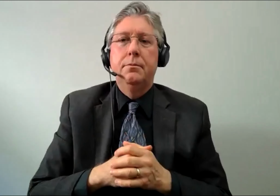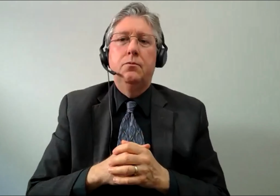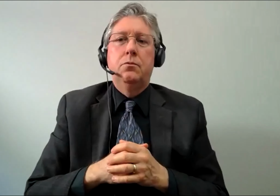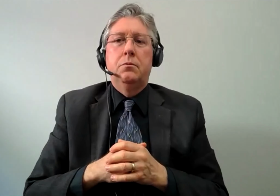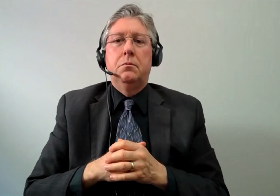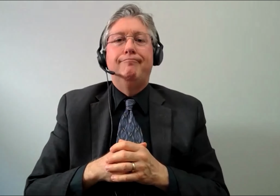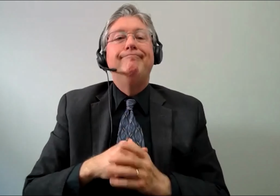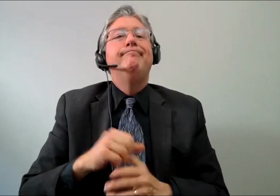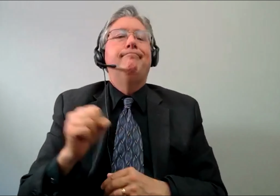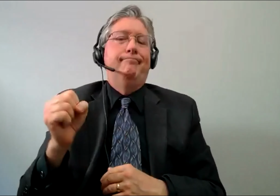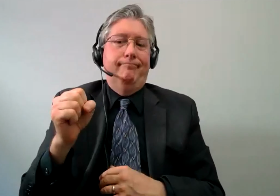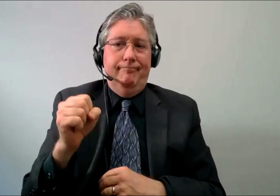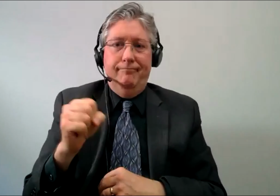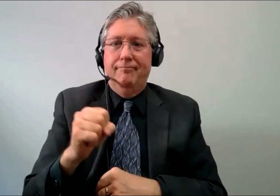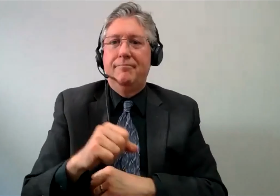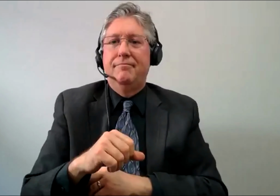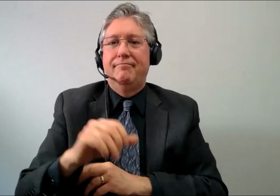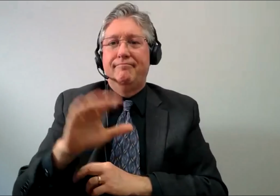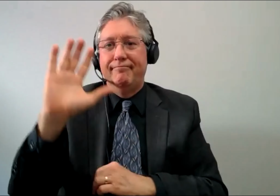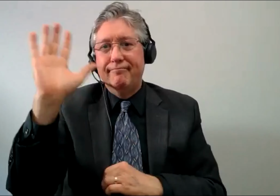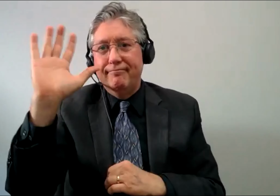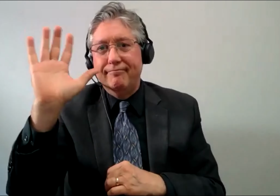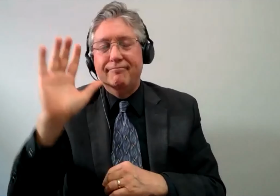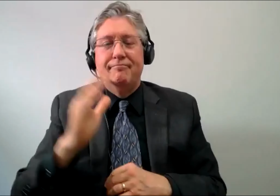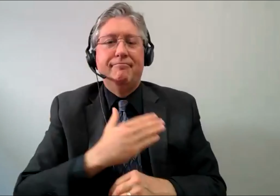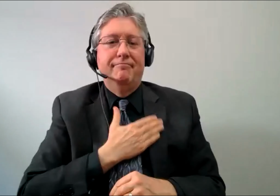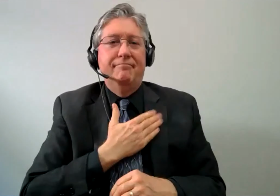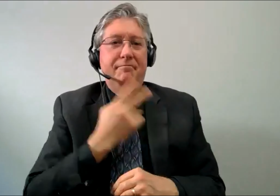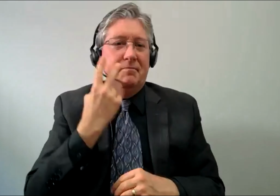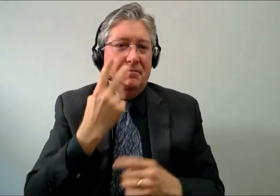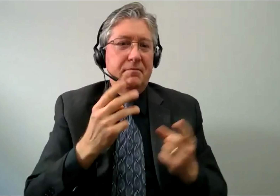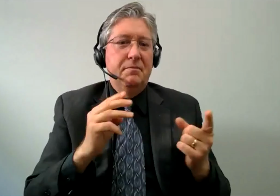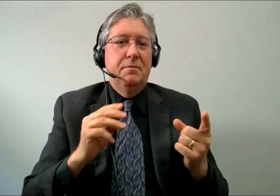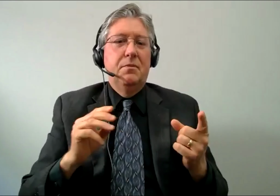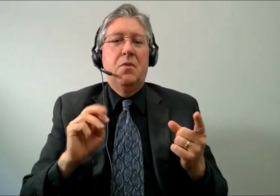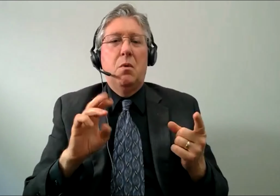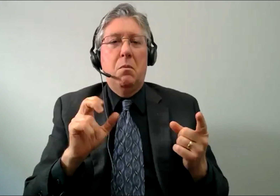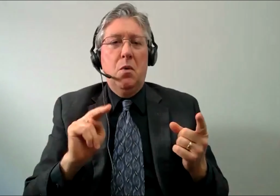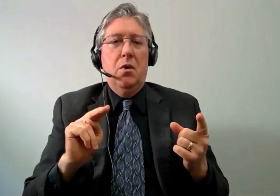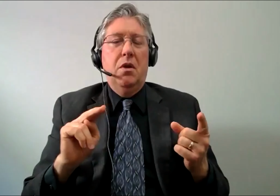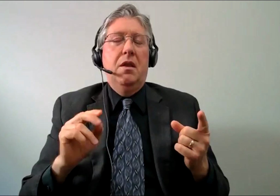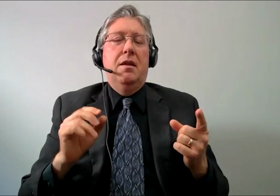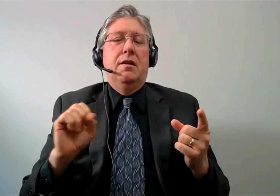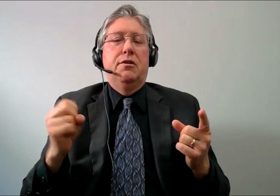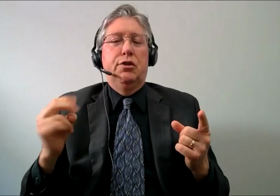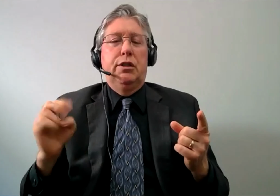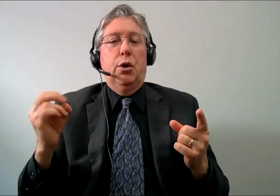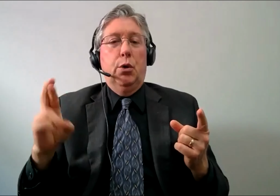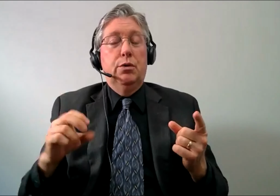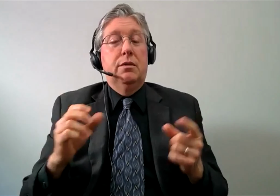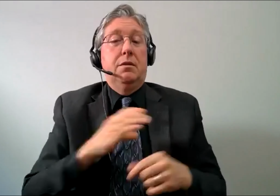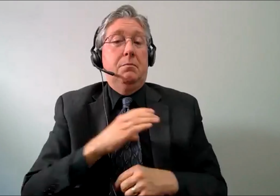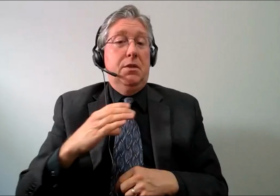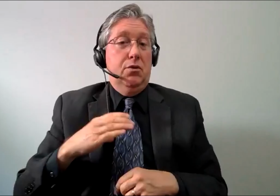Hi, Angelina. Hi, everybody. Good to see you. Morgan Metlock, she, her, hers, Commissioner of the Behavioral Health Administration. I want to be